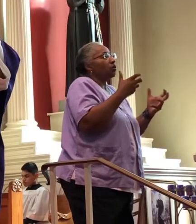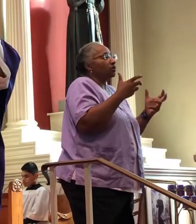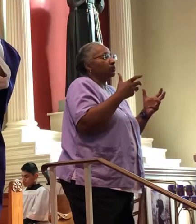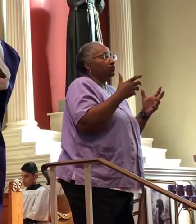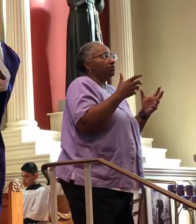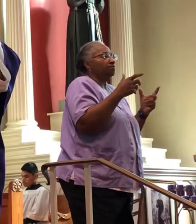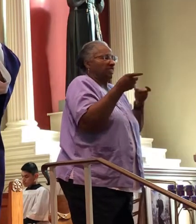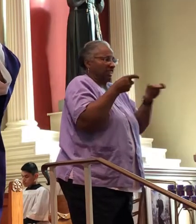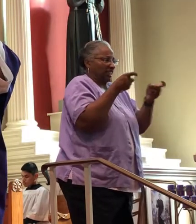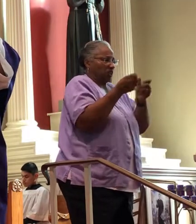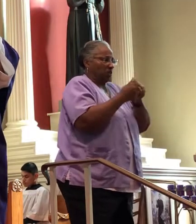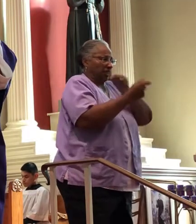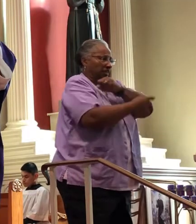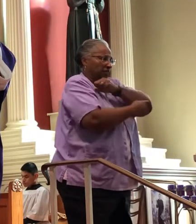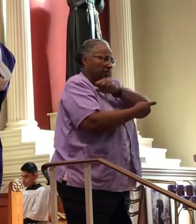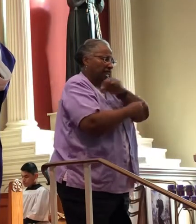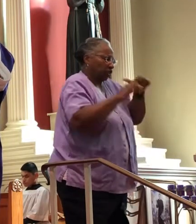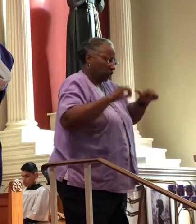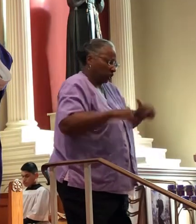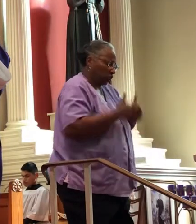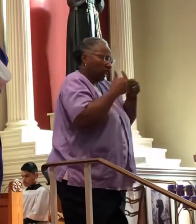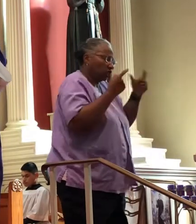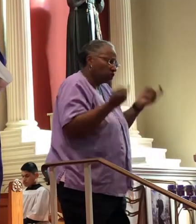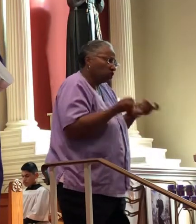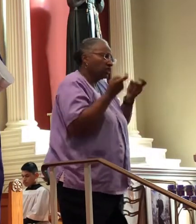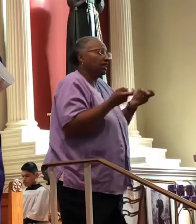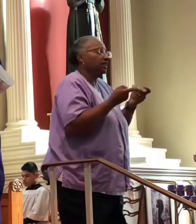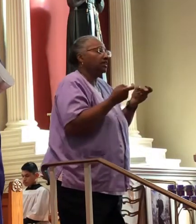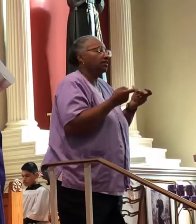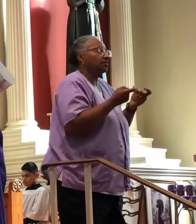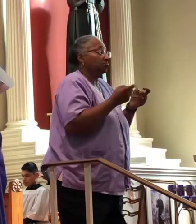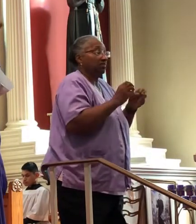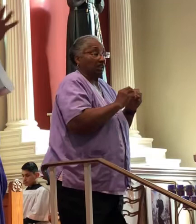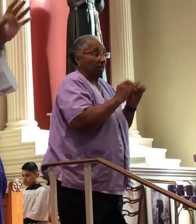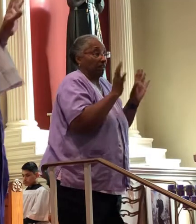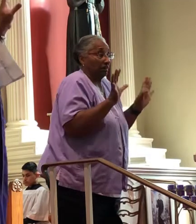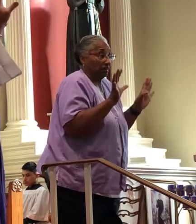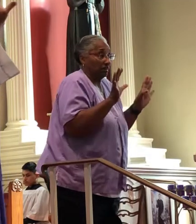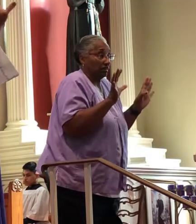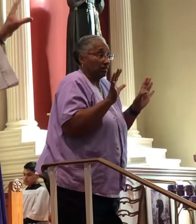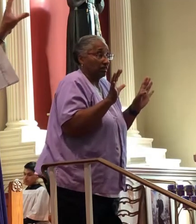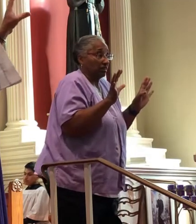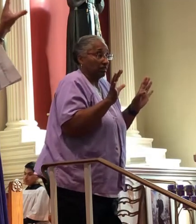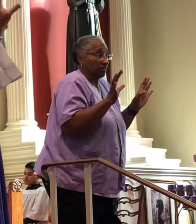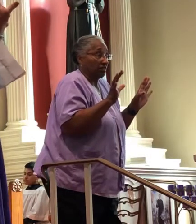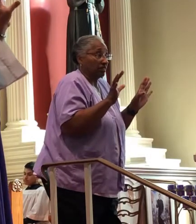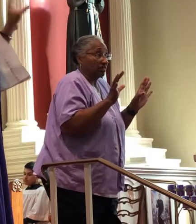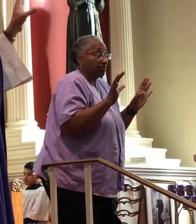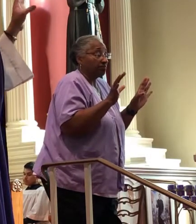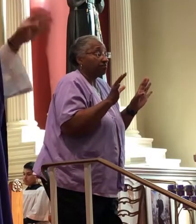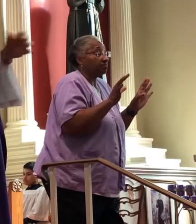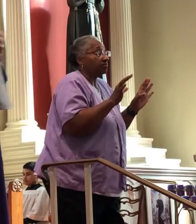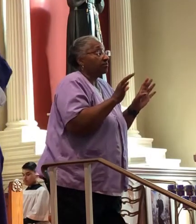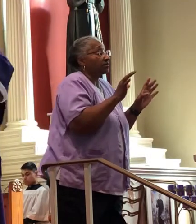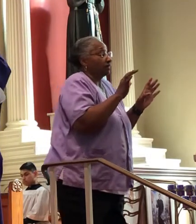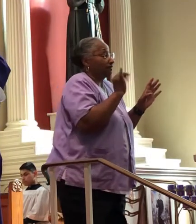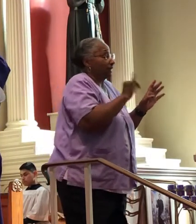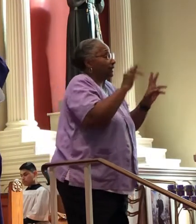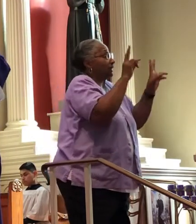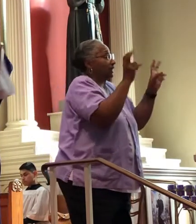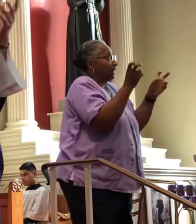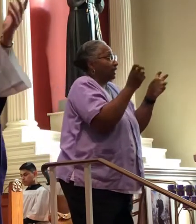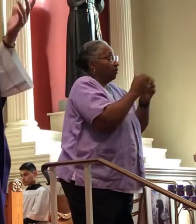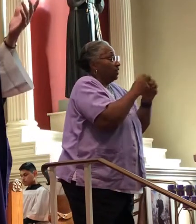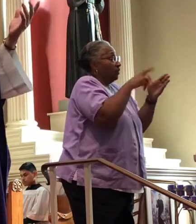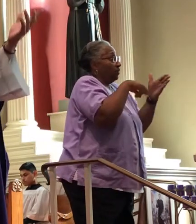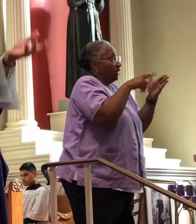and challenges and sin. And that's obviously a very prominent theme in the